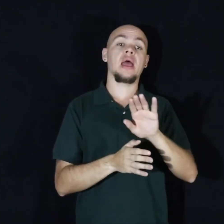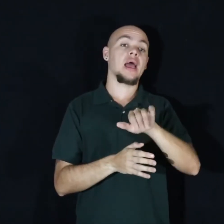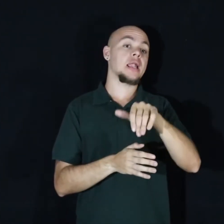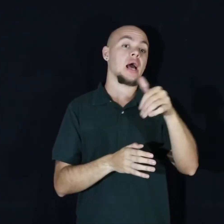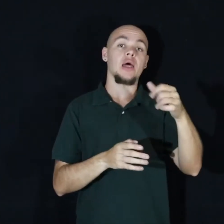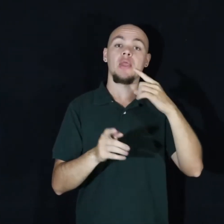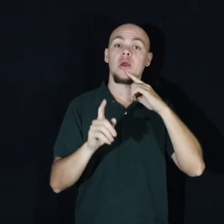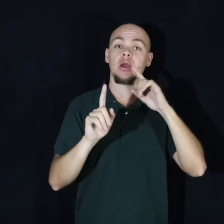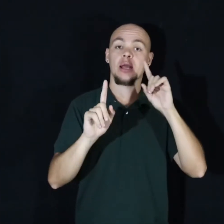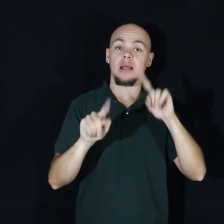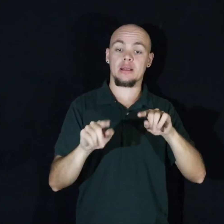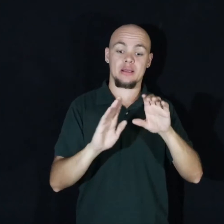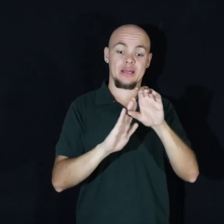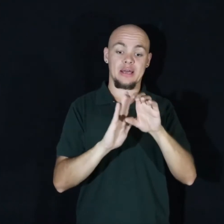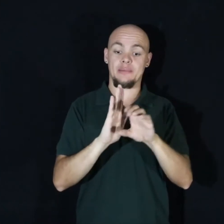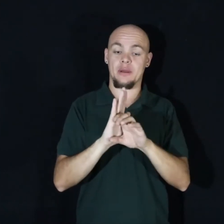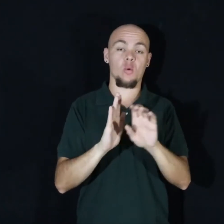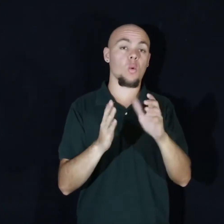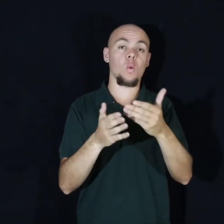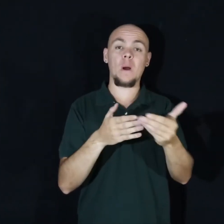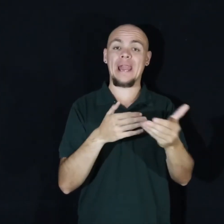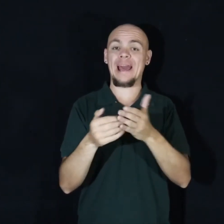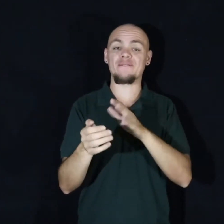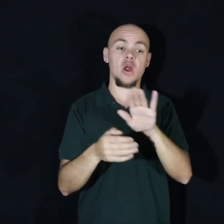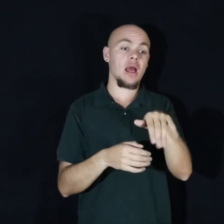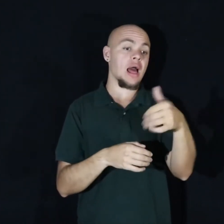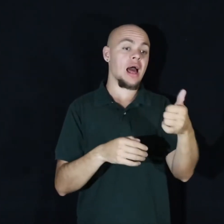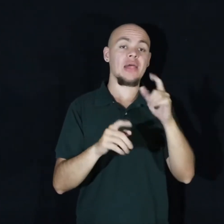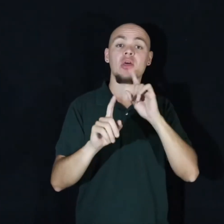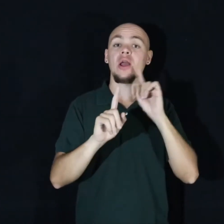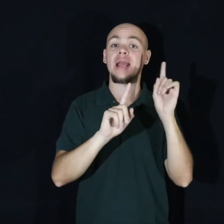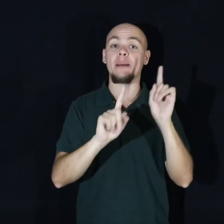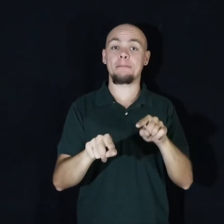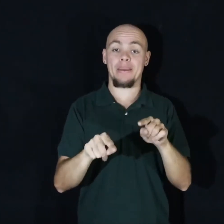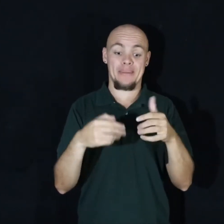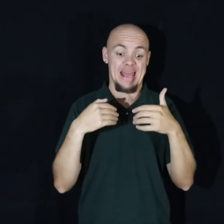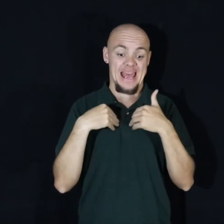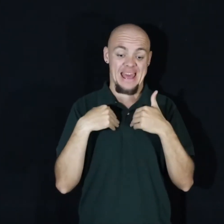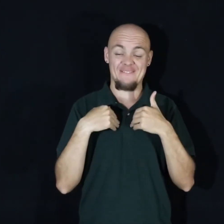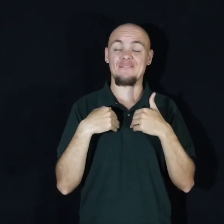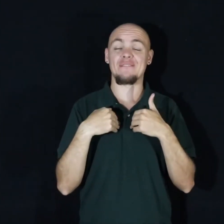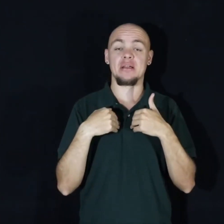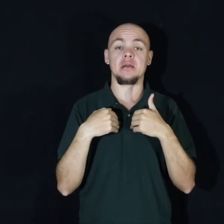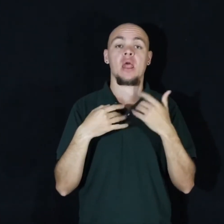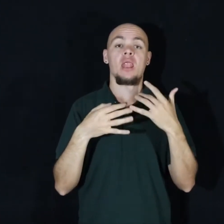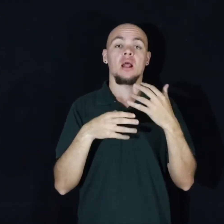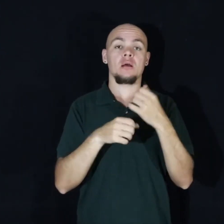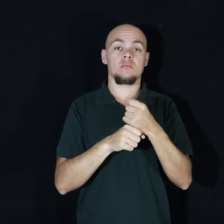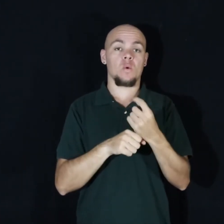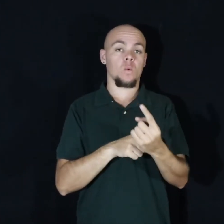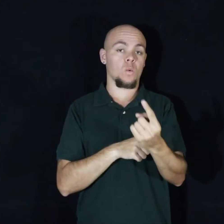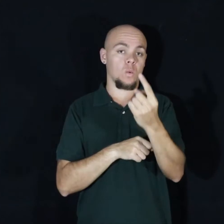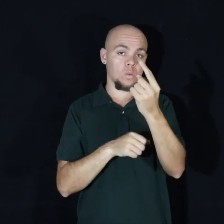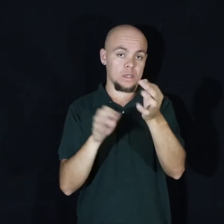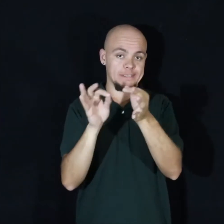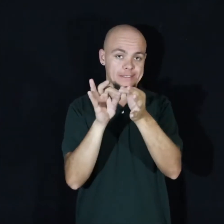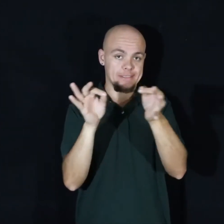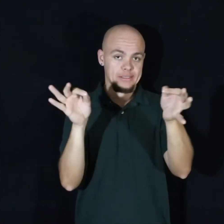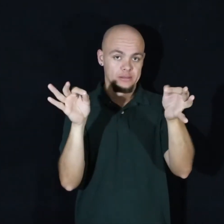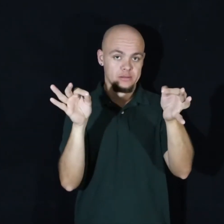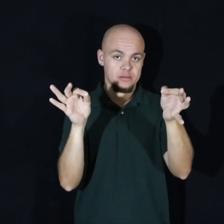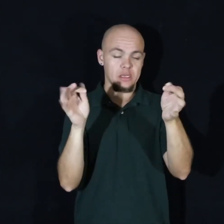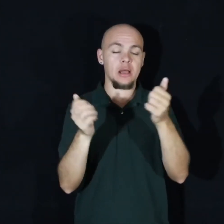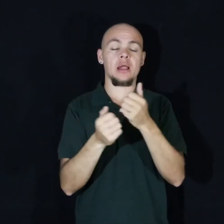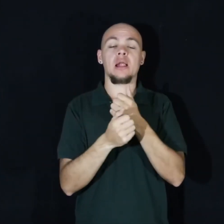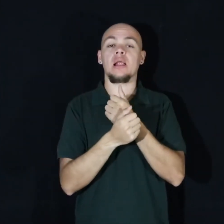And whatever other command there may be. Catch that one. Whatever other command there may be are summed